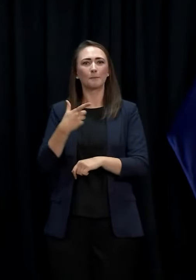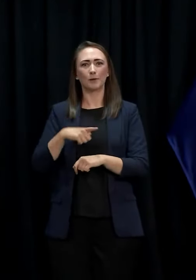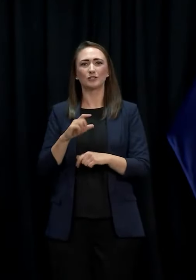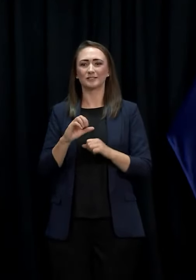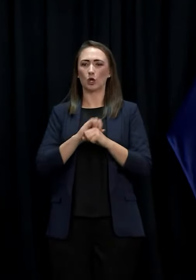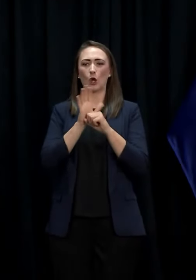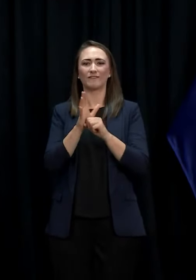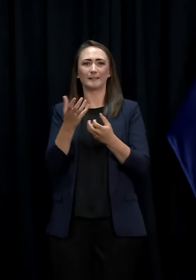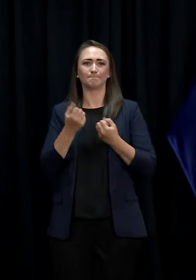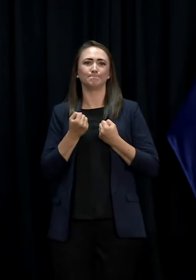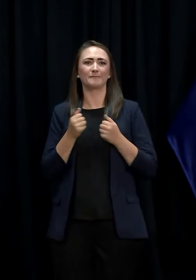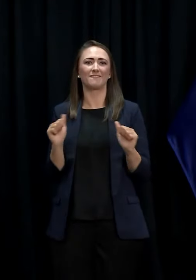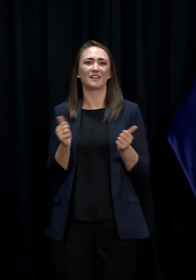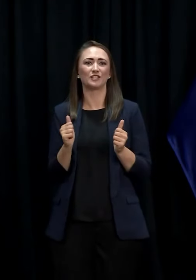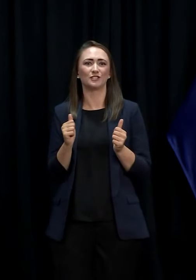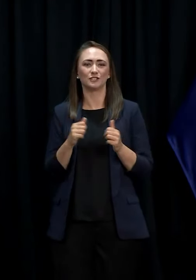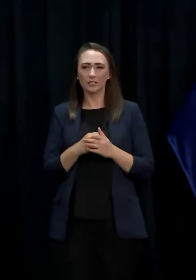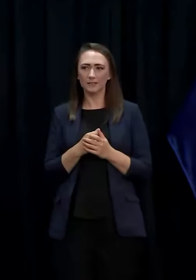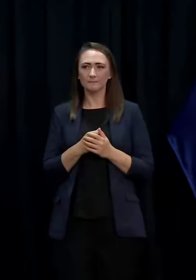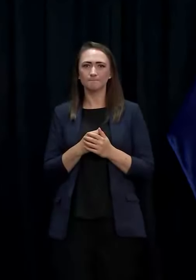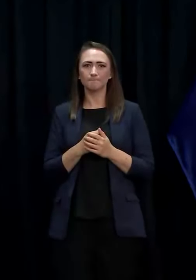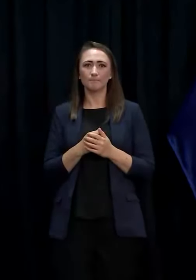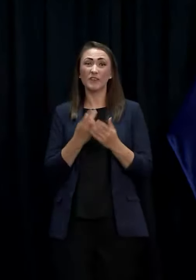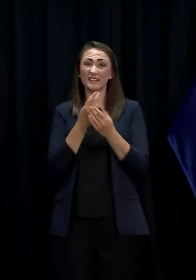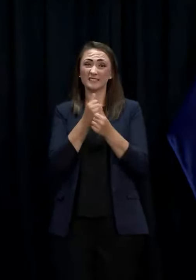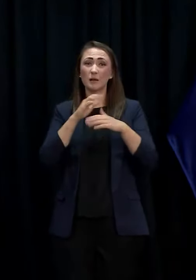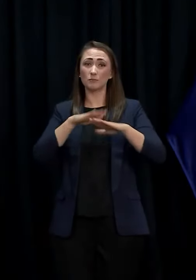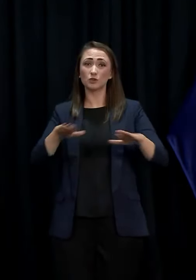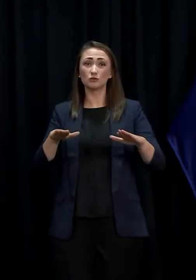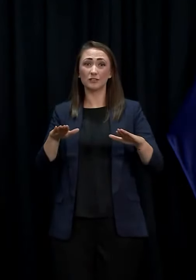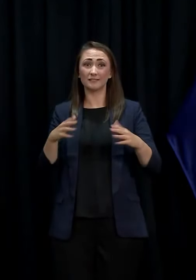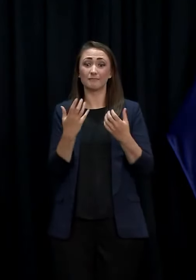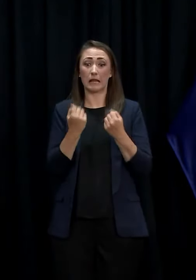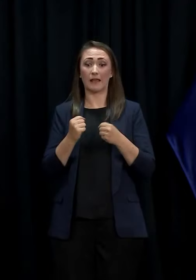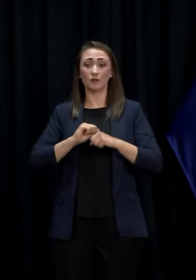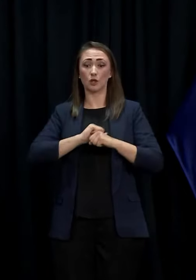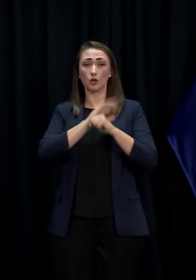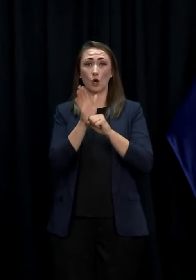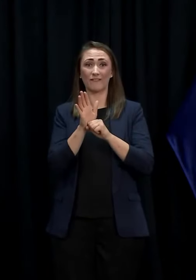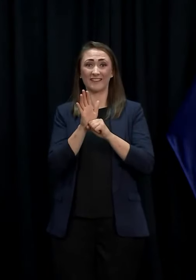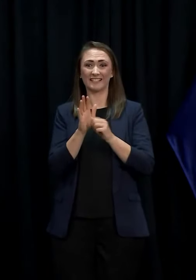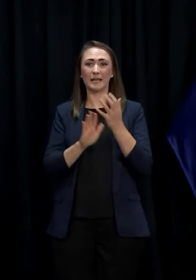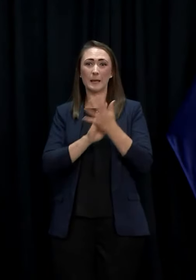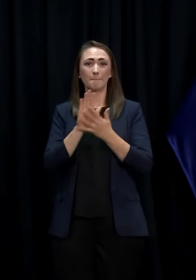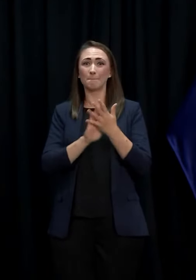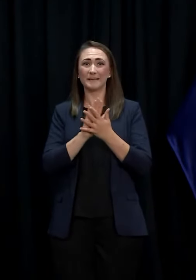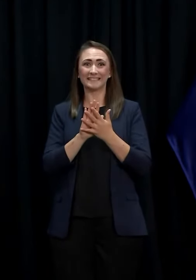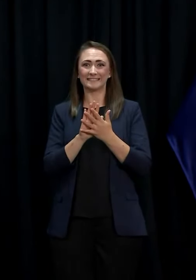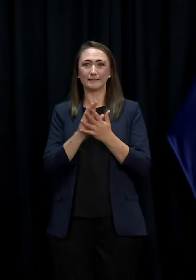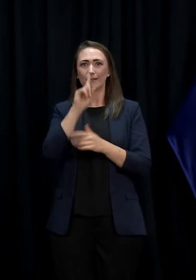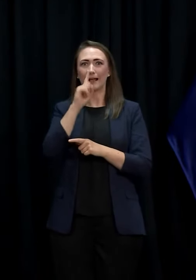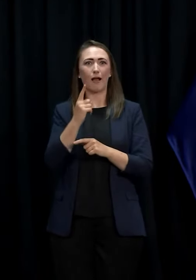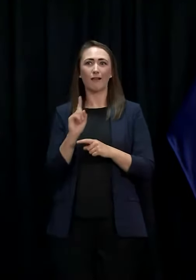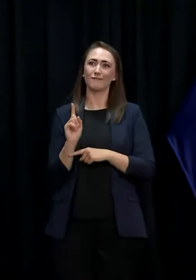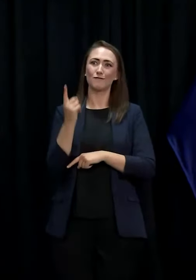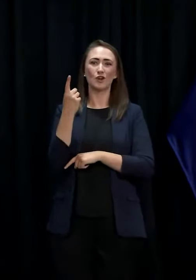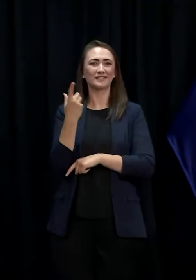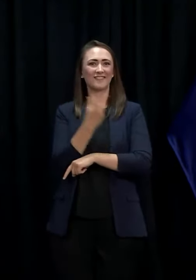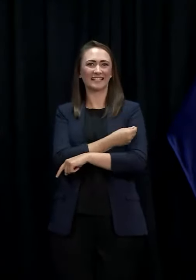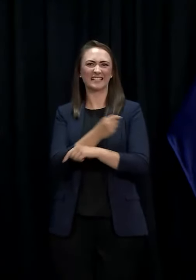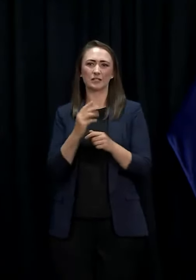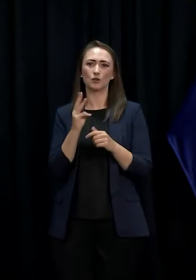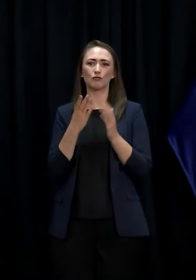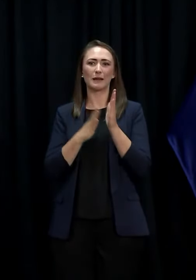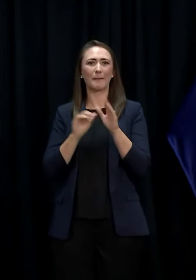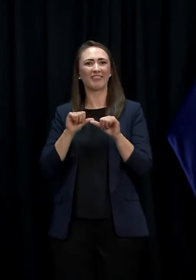in some cases, there'll be children who have now had COVID-19 and therefore can't get even a first dose until 3 months after.